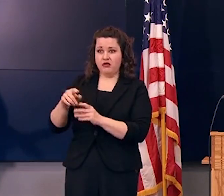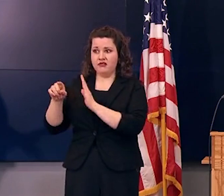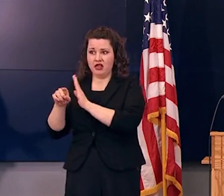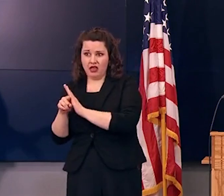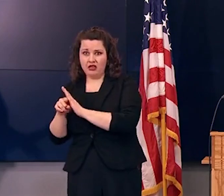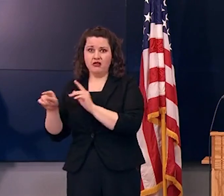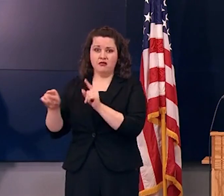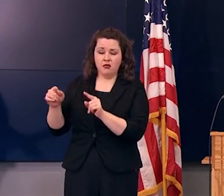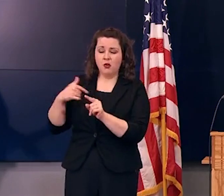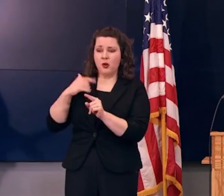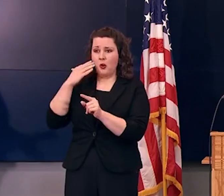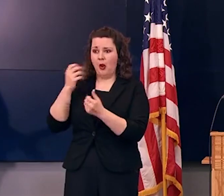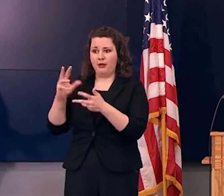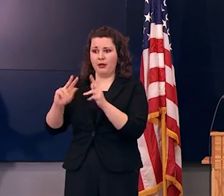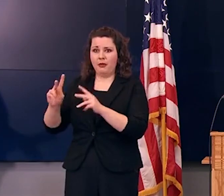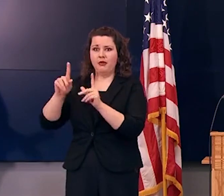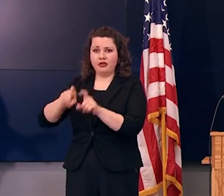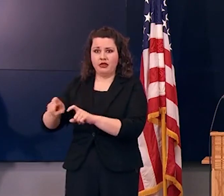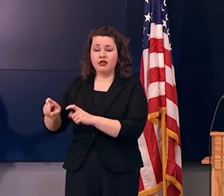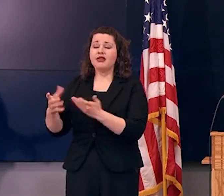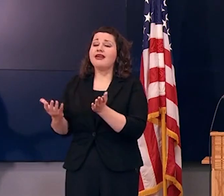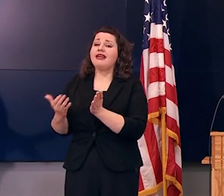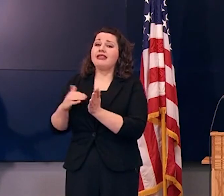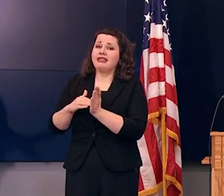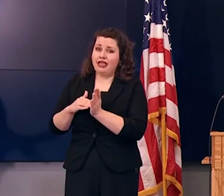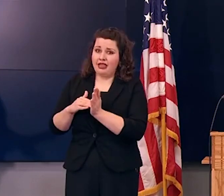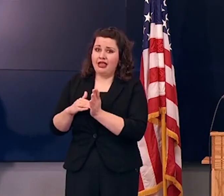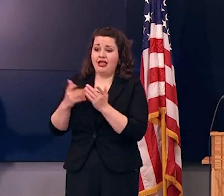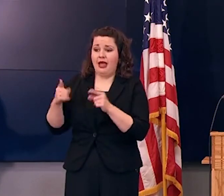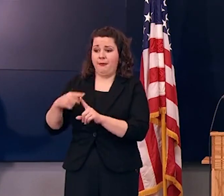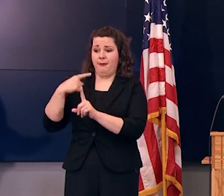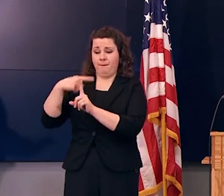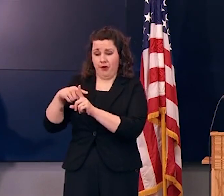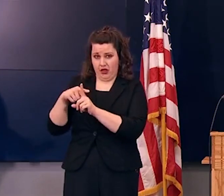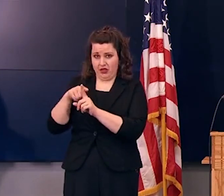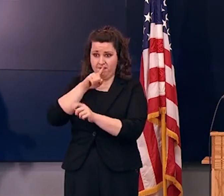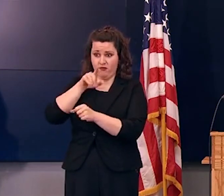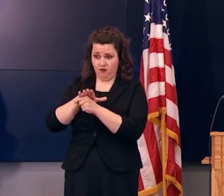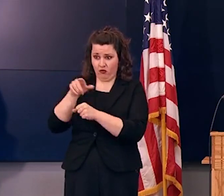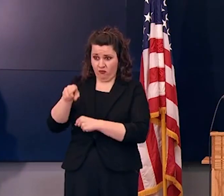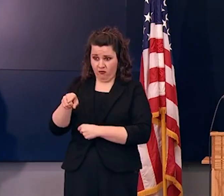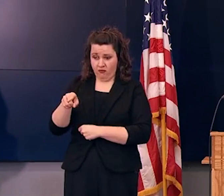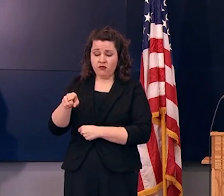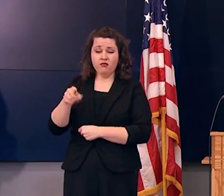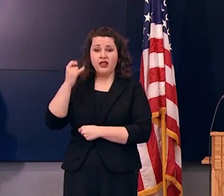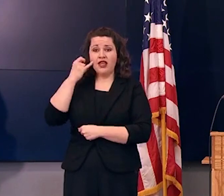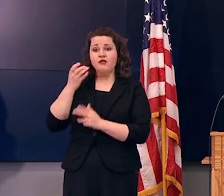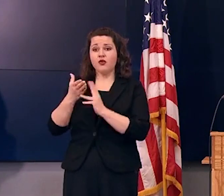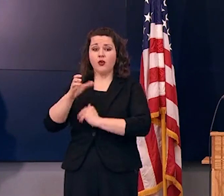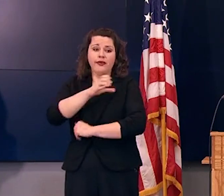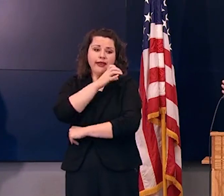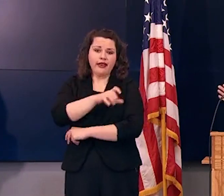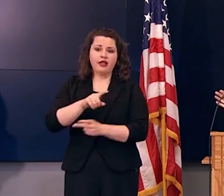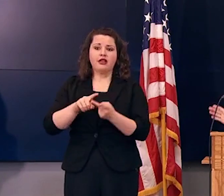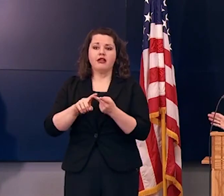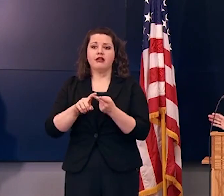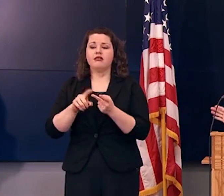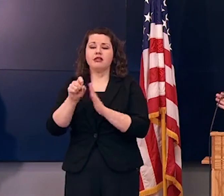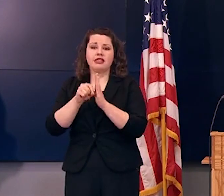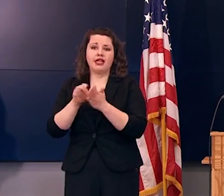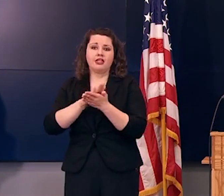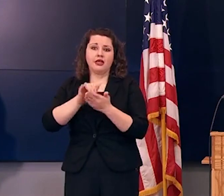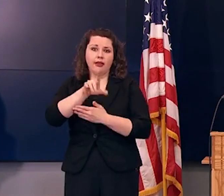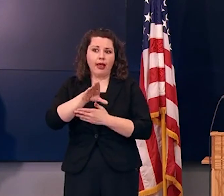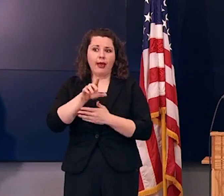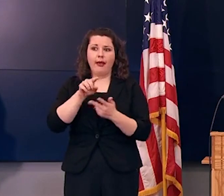the number that have been tested. Again, once a positive test is confirmed, whether it goes through the clinic or through the state